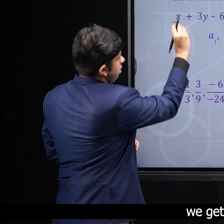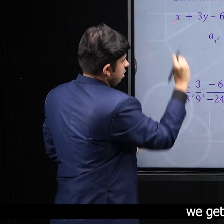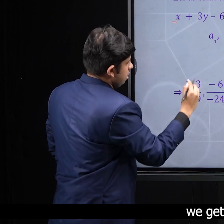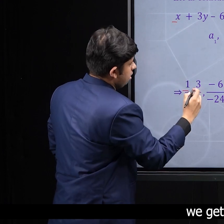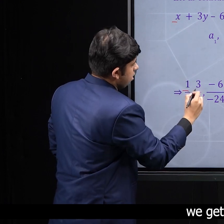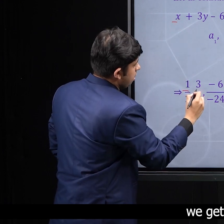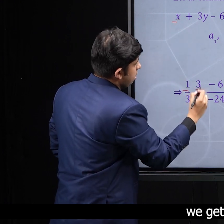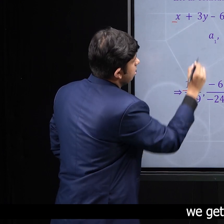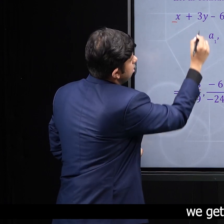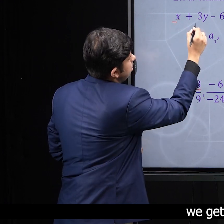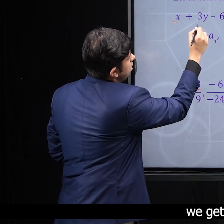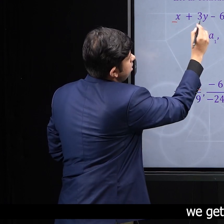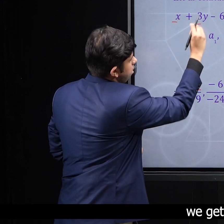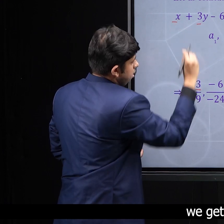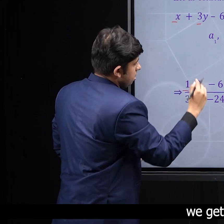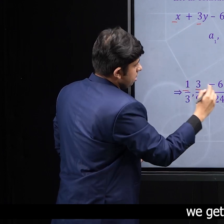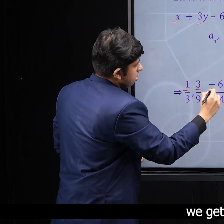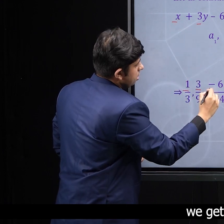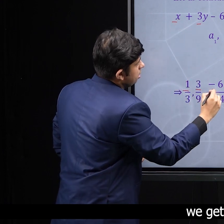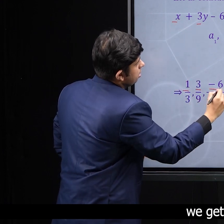3 by 9, minus 6 by minus 24.